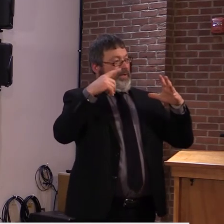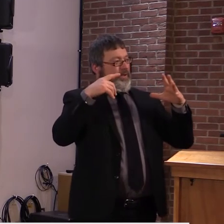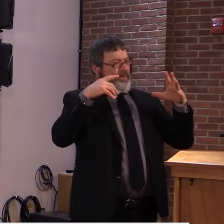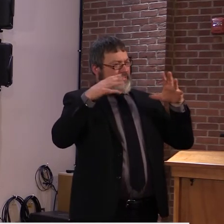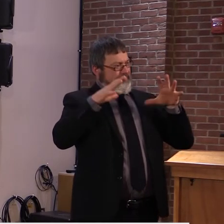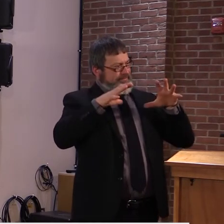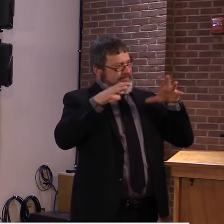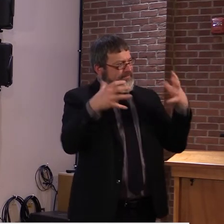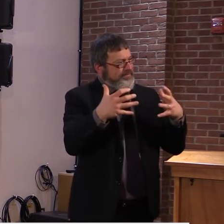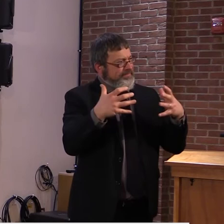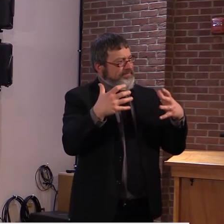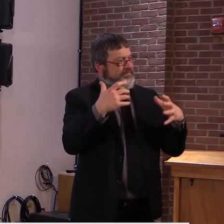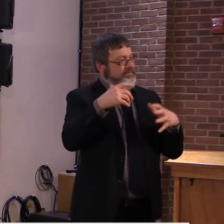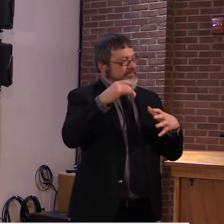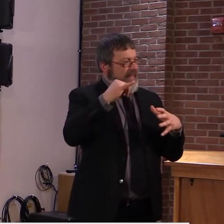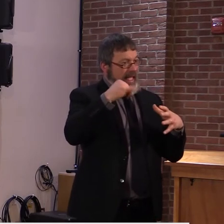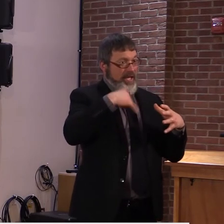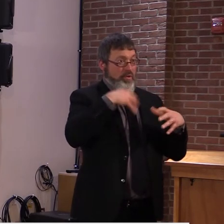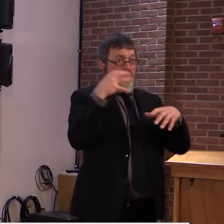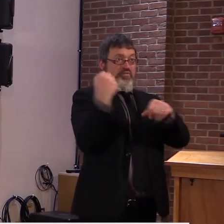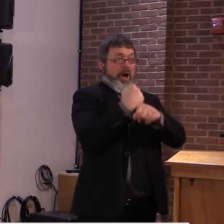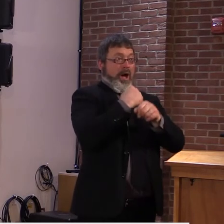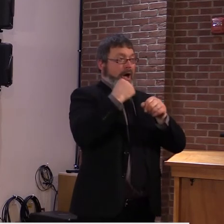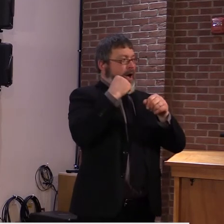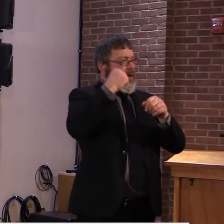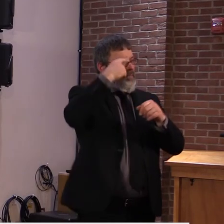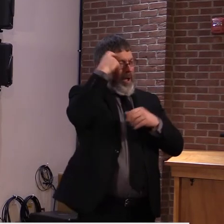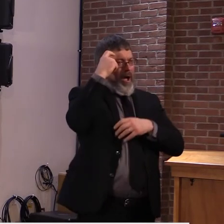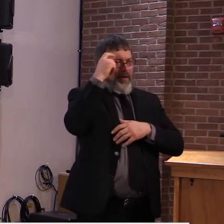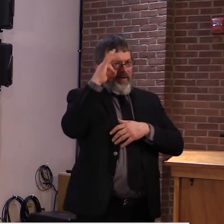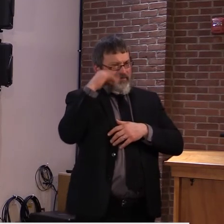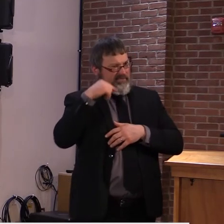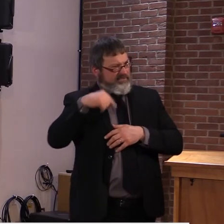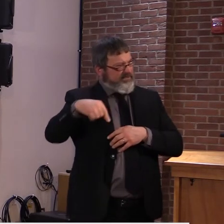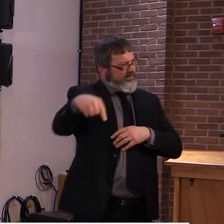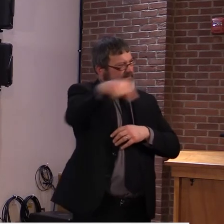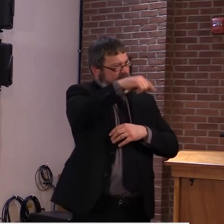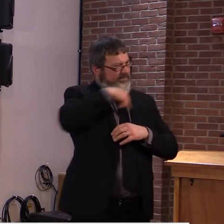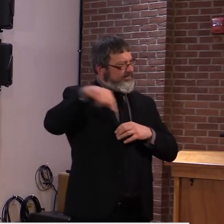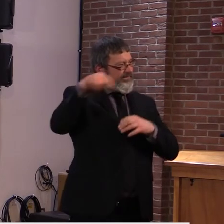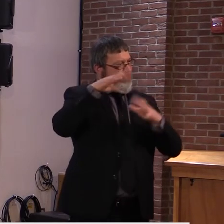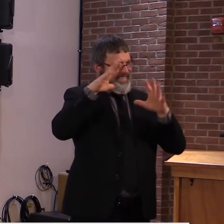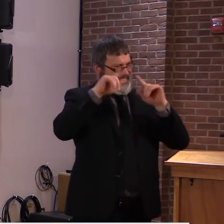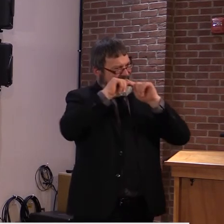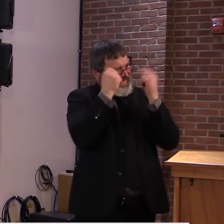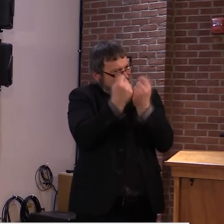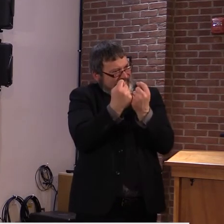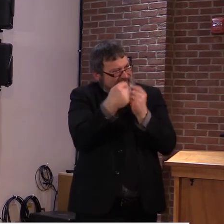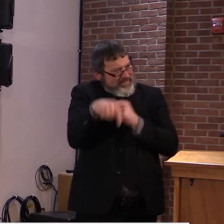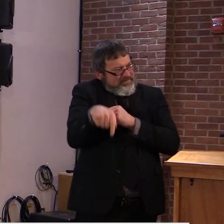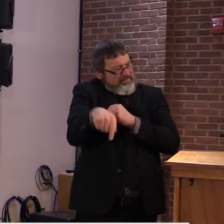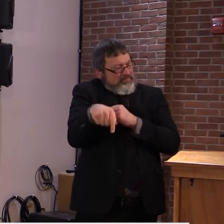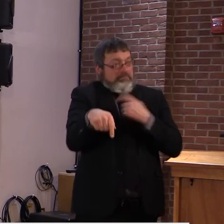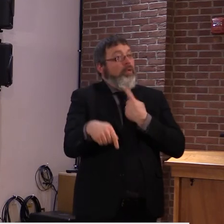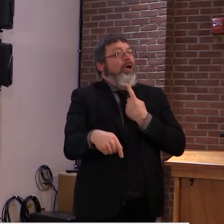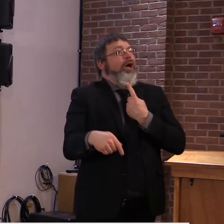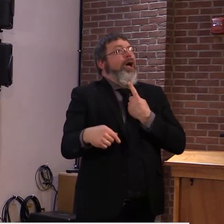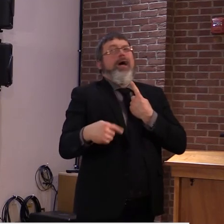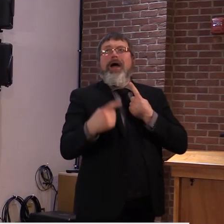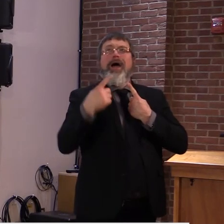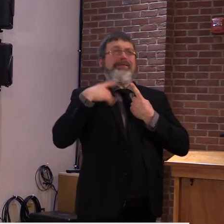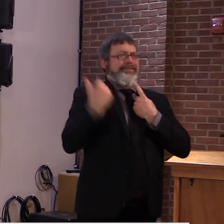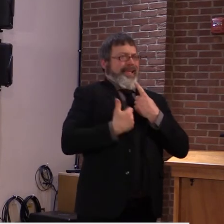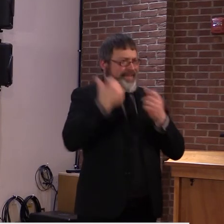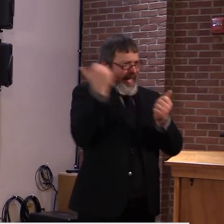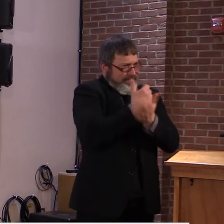because of the team, you know, putting together a good car, having all the ingredients to getting that win. So it's not